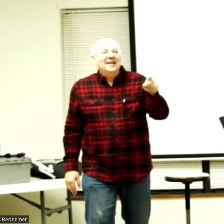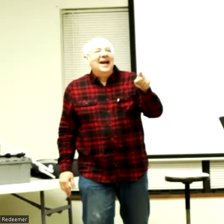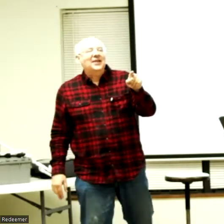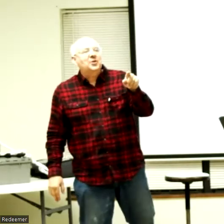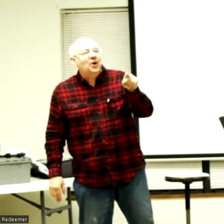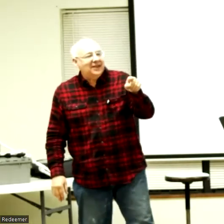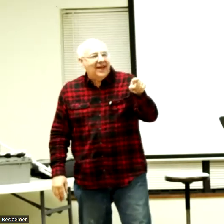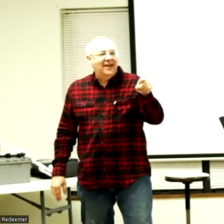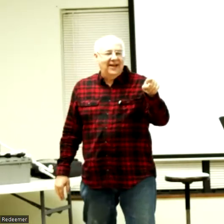Now that you brought that up,